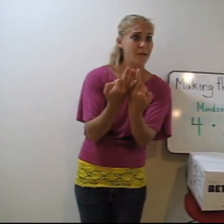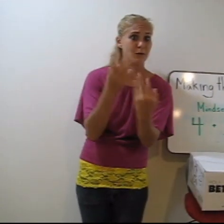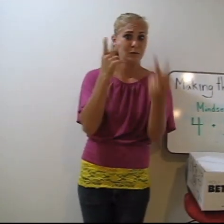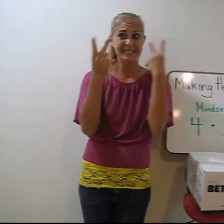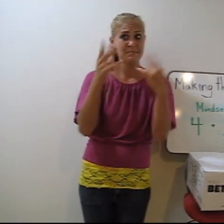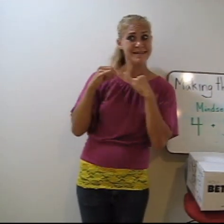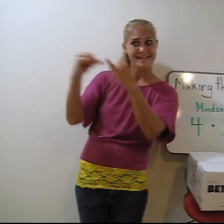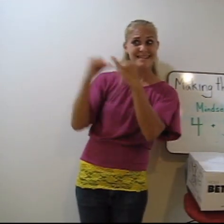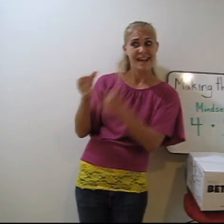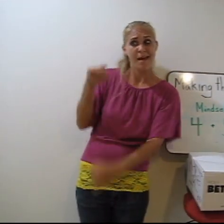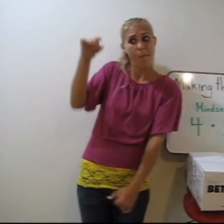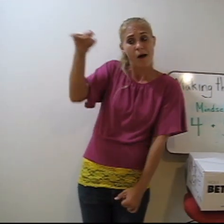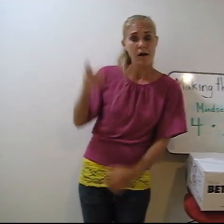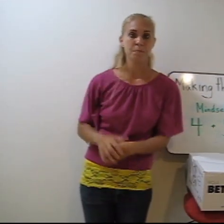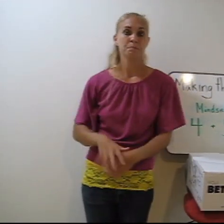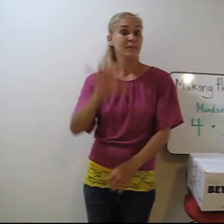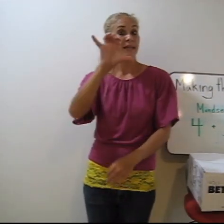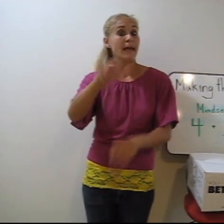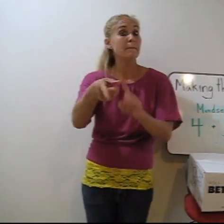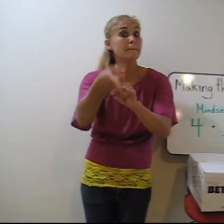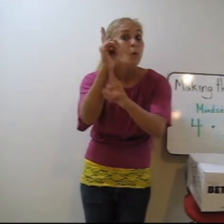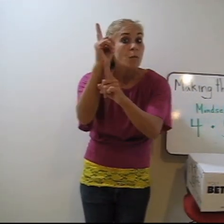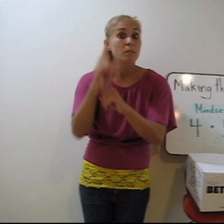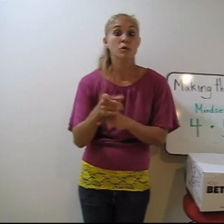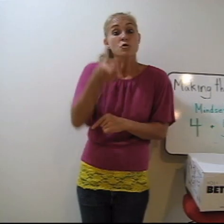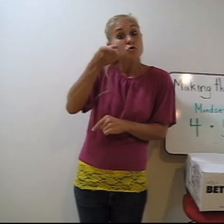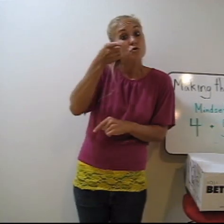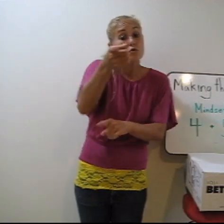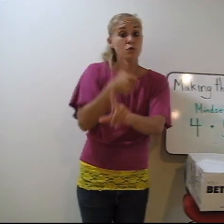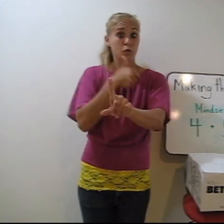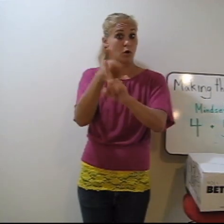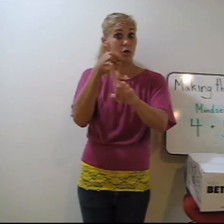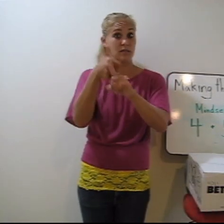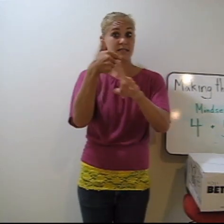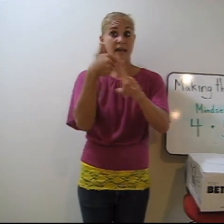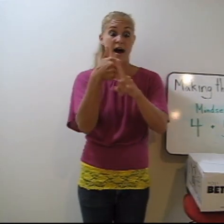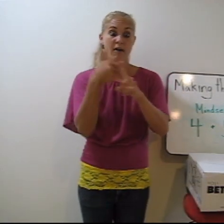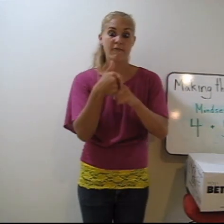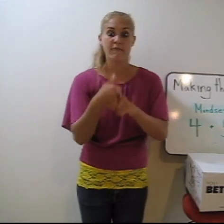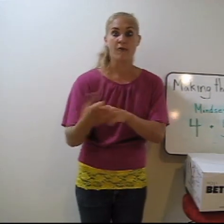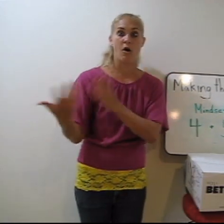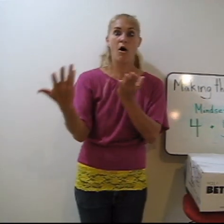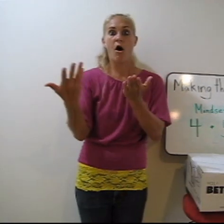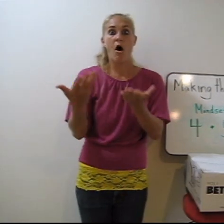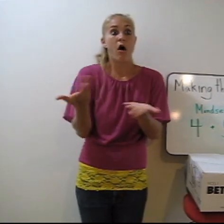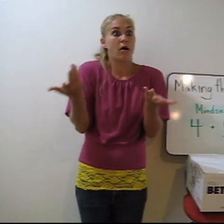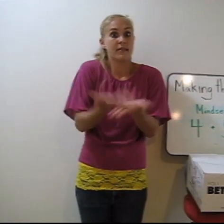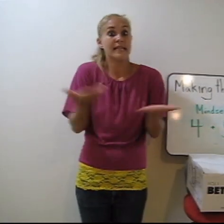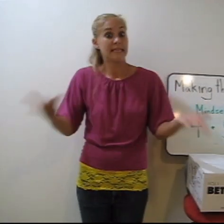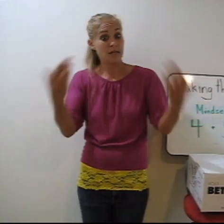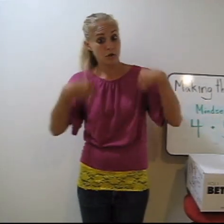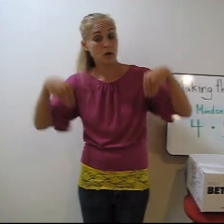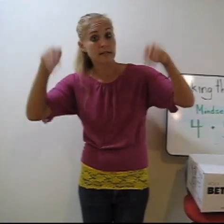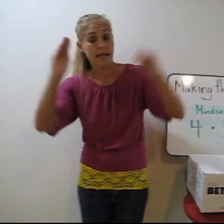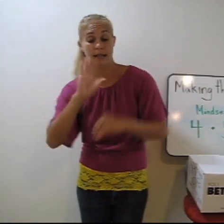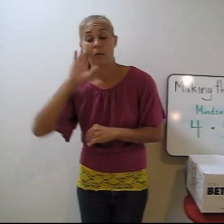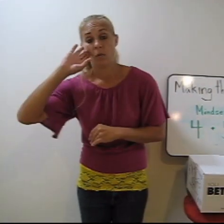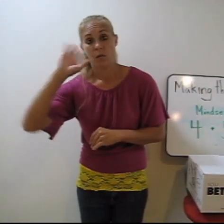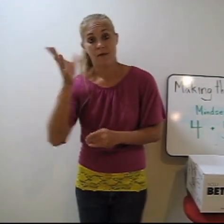me? In that moment, you are the billboard, brochure, and poster child of that product and the company. How